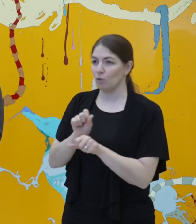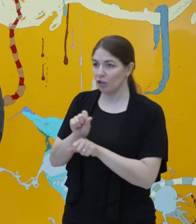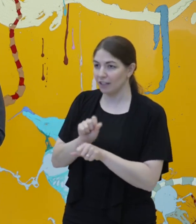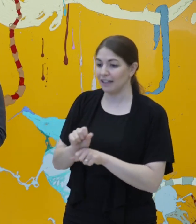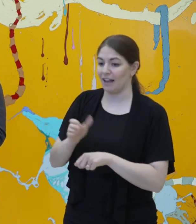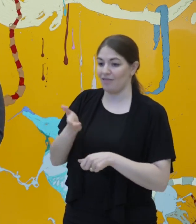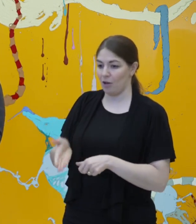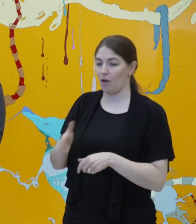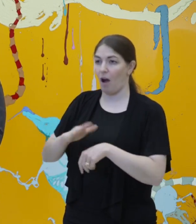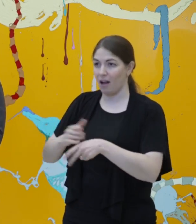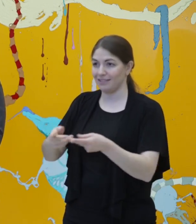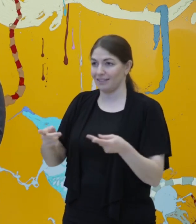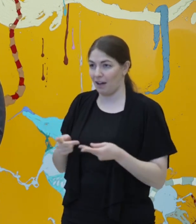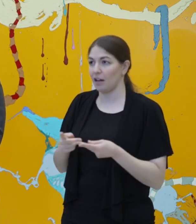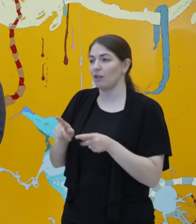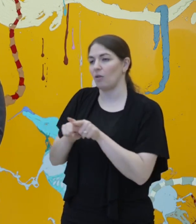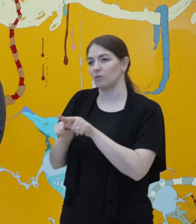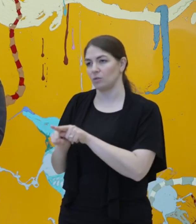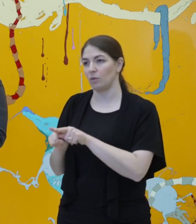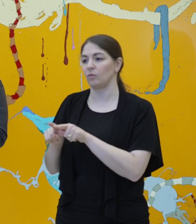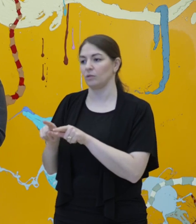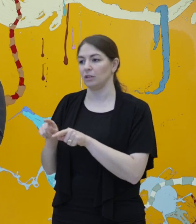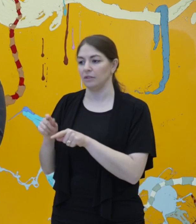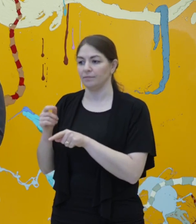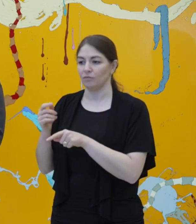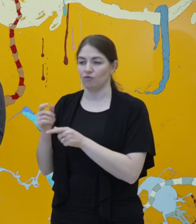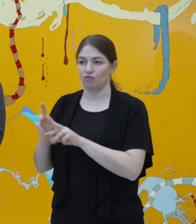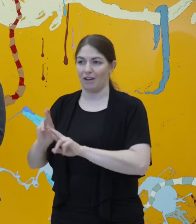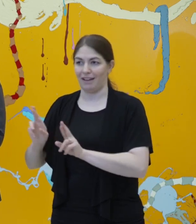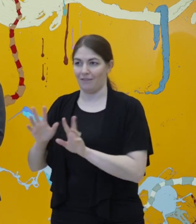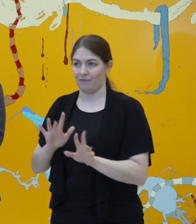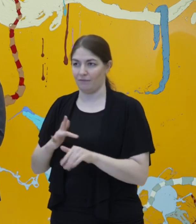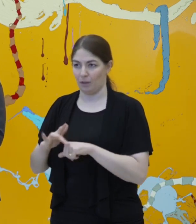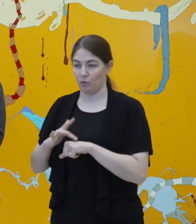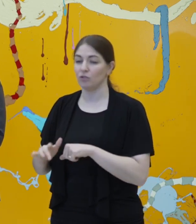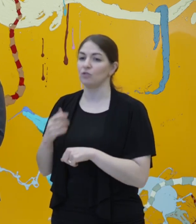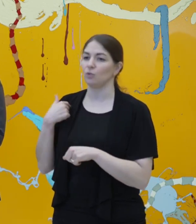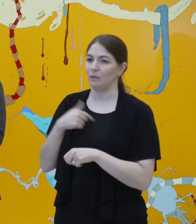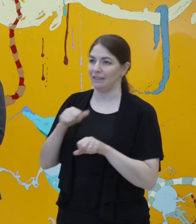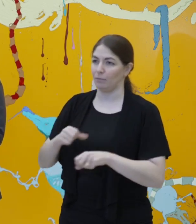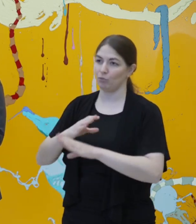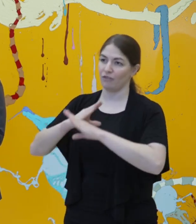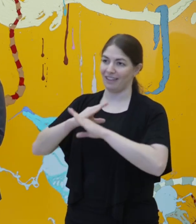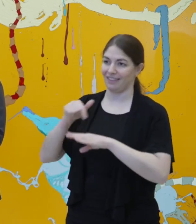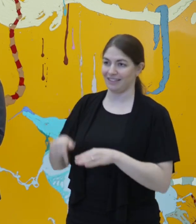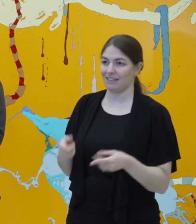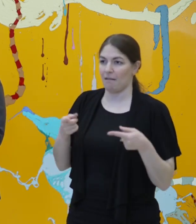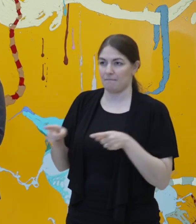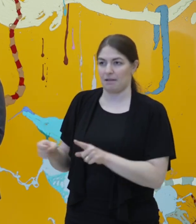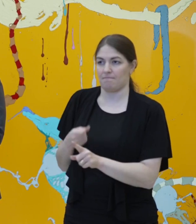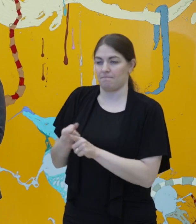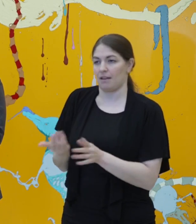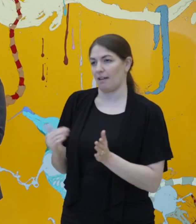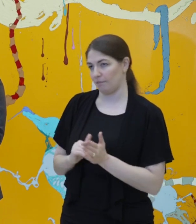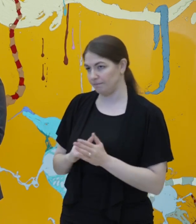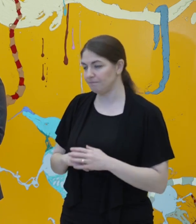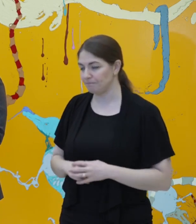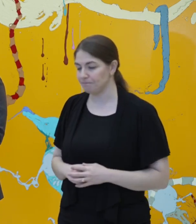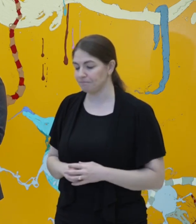monitoring if we are to have another outage to make sure we prevent this from happening again. So we